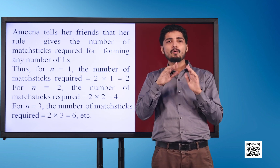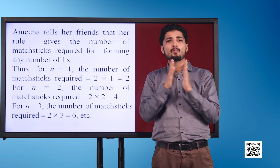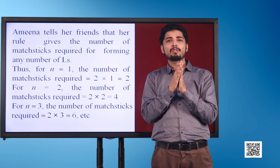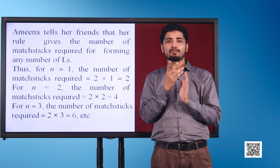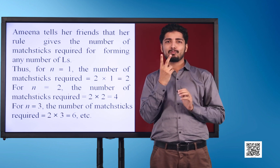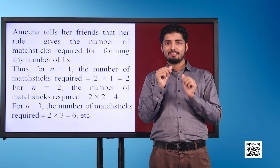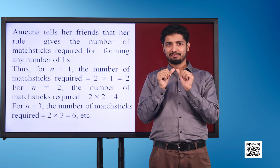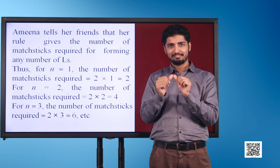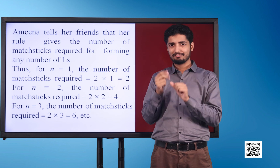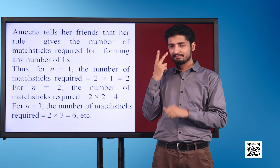2.